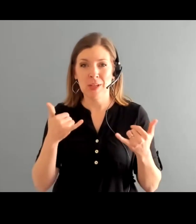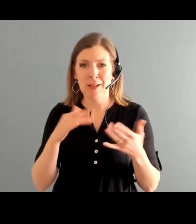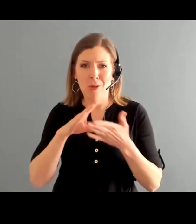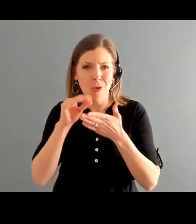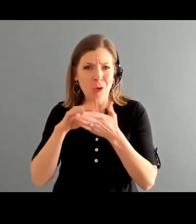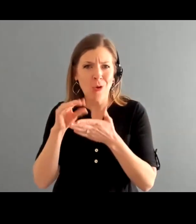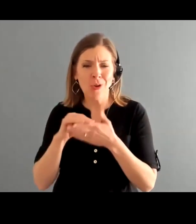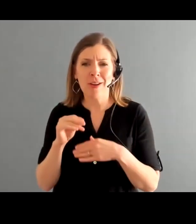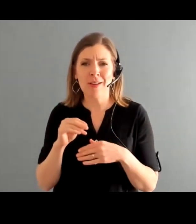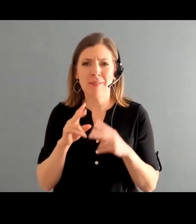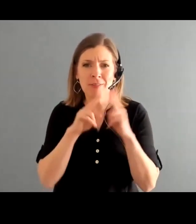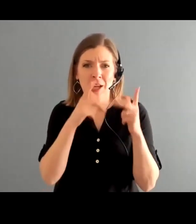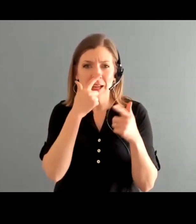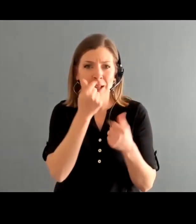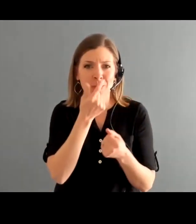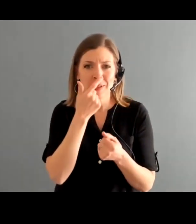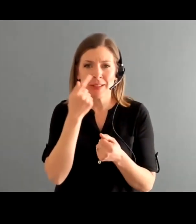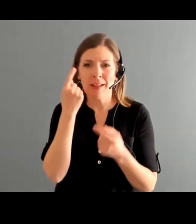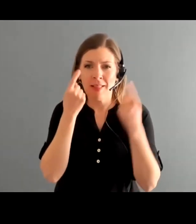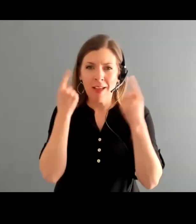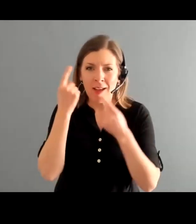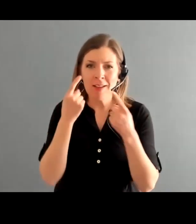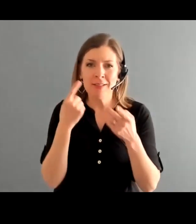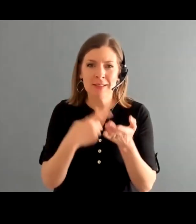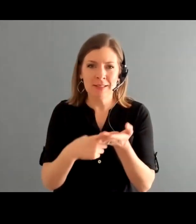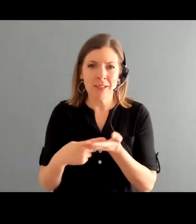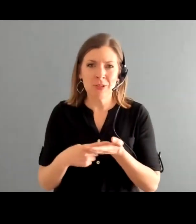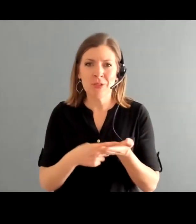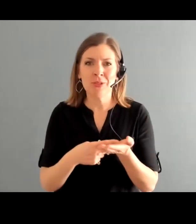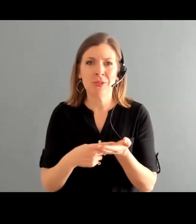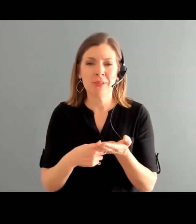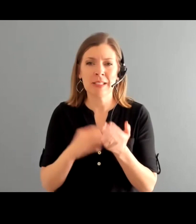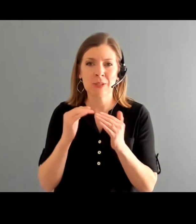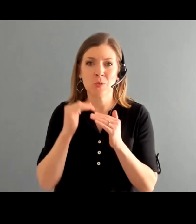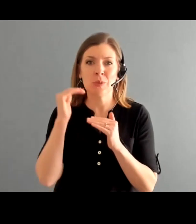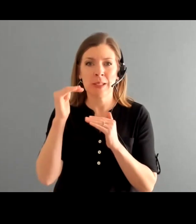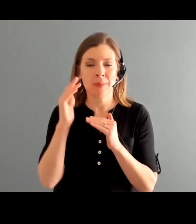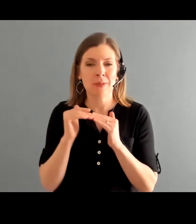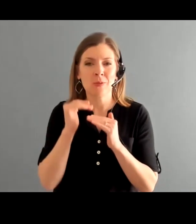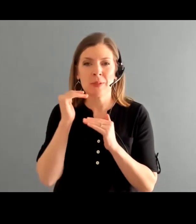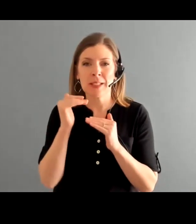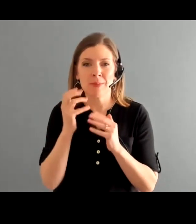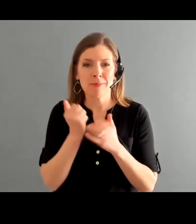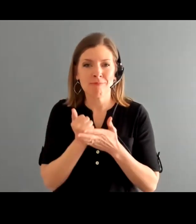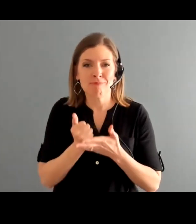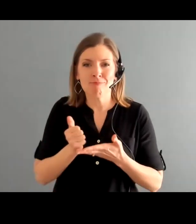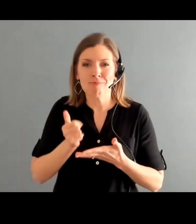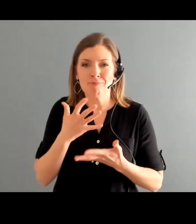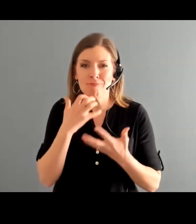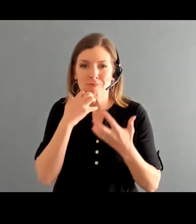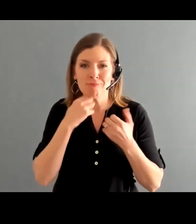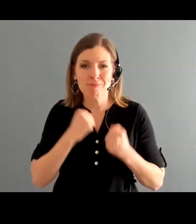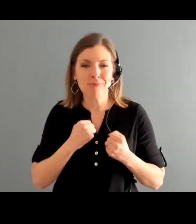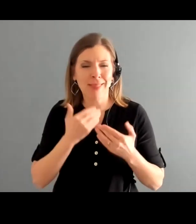of very interesting thoughts and discussions, extremely enriching. So I thank